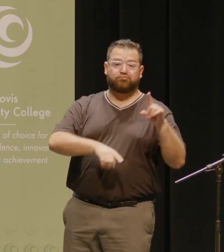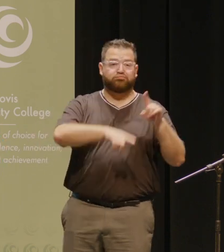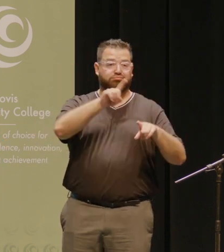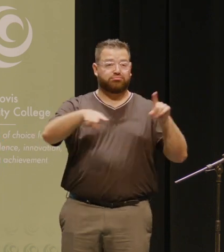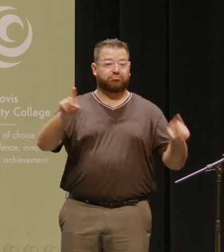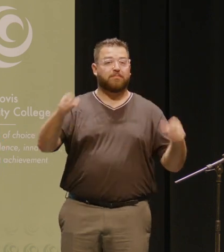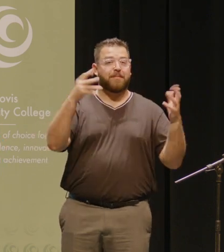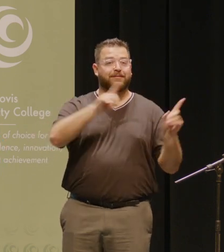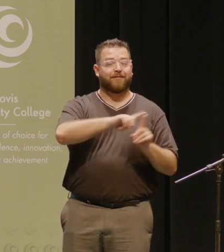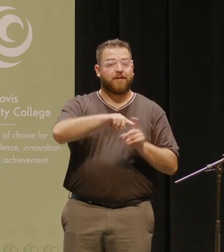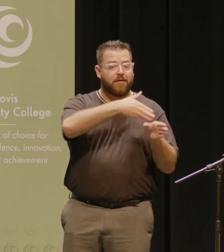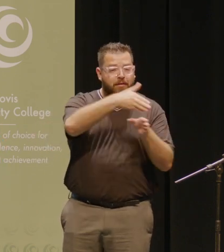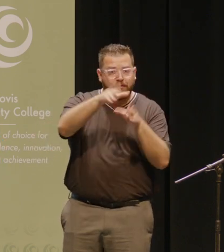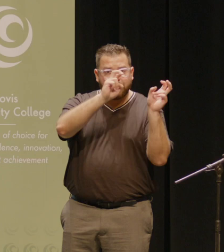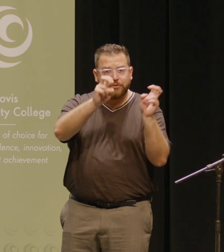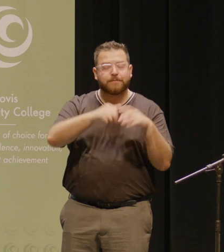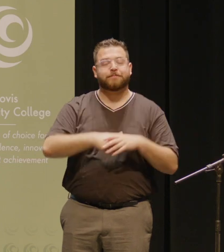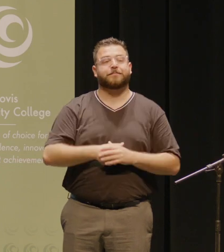things.